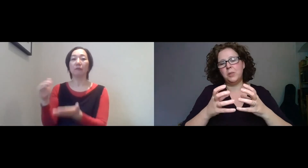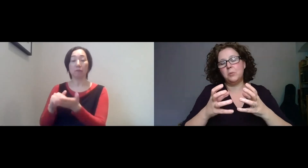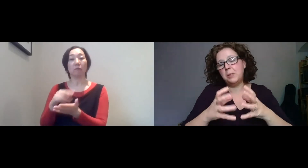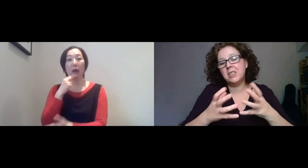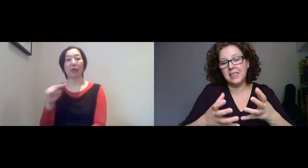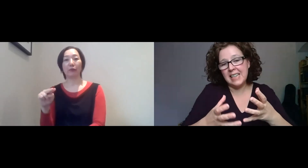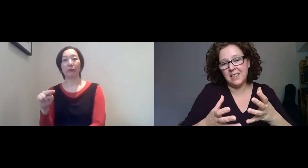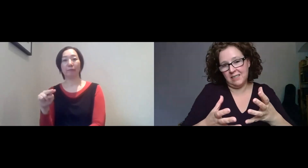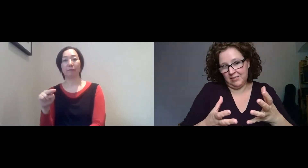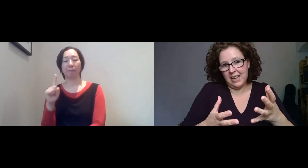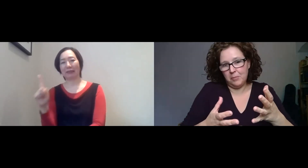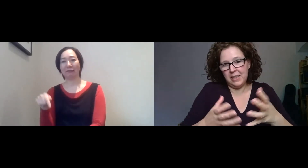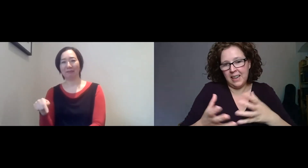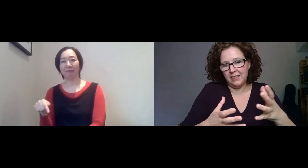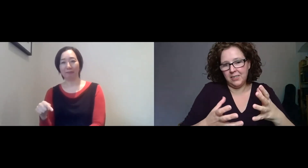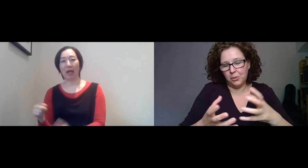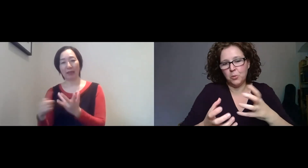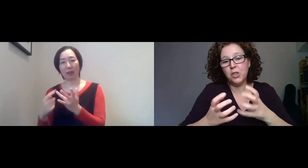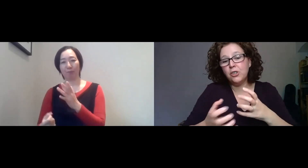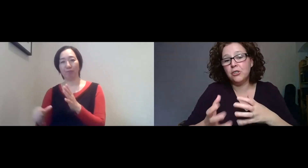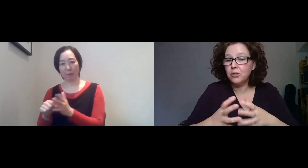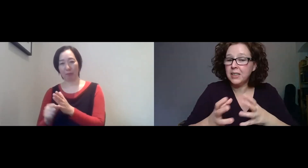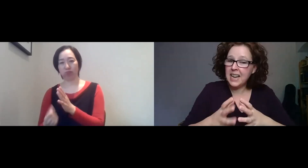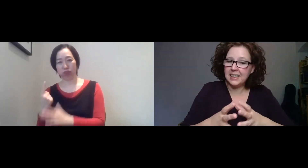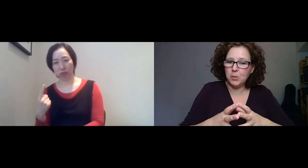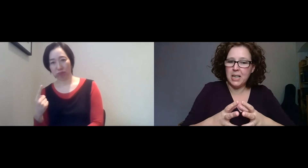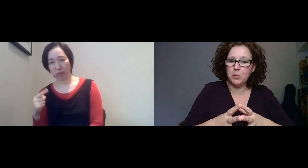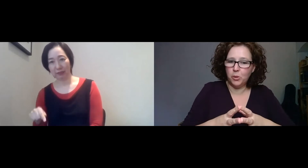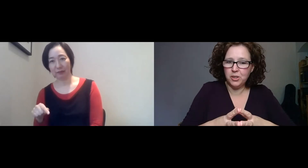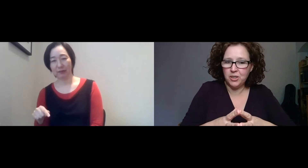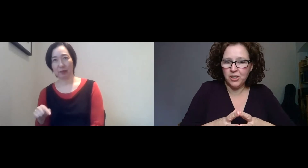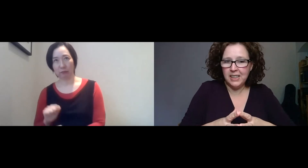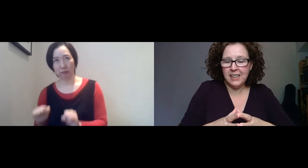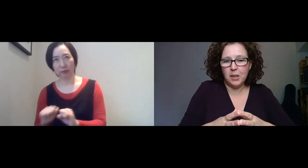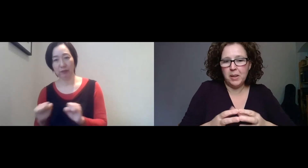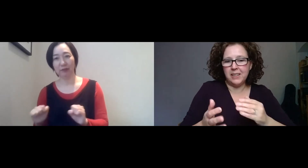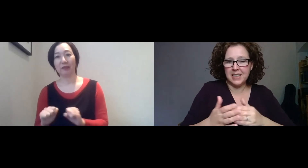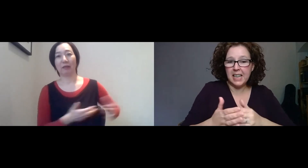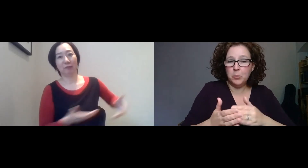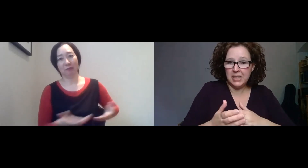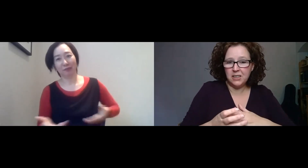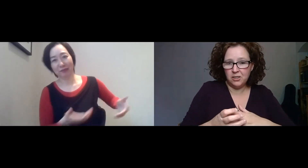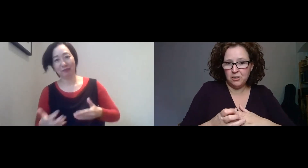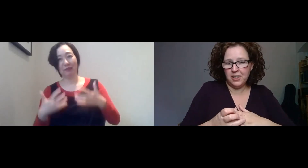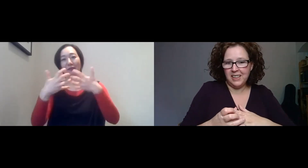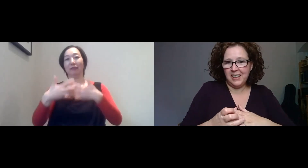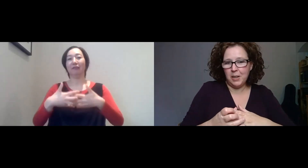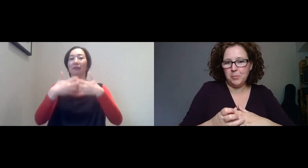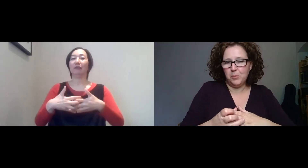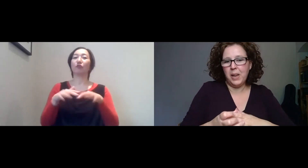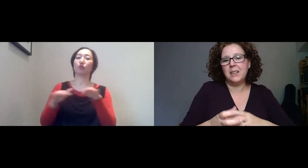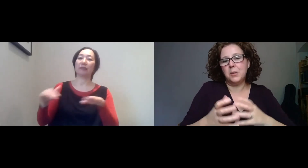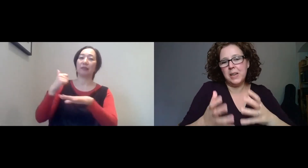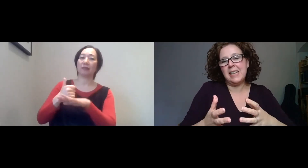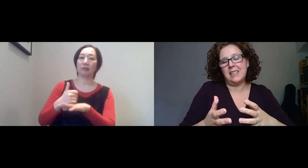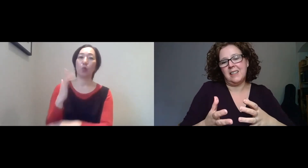we were delayed in that, so we couldn't do exactly as we wanted to at the time we needed to do.